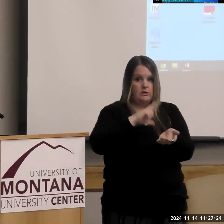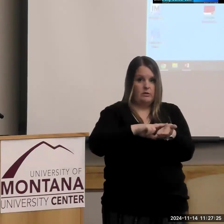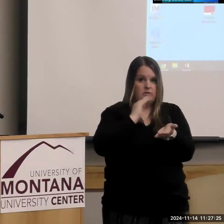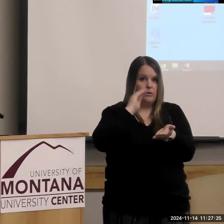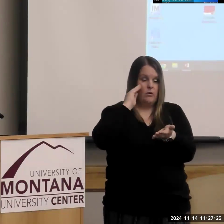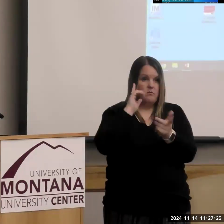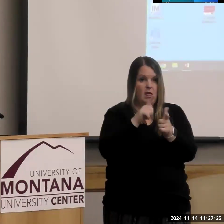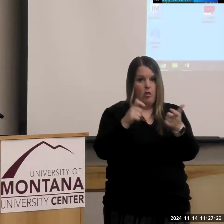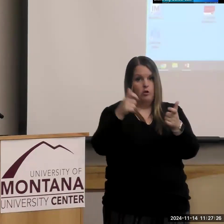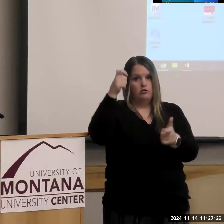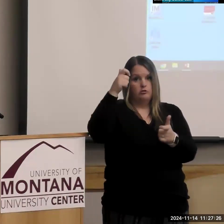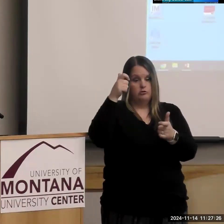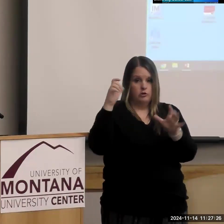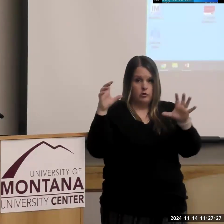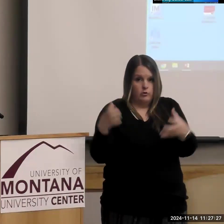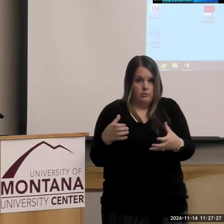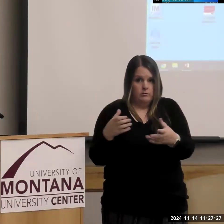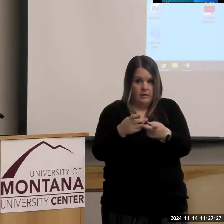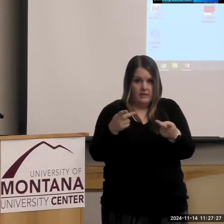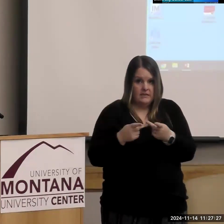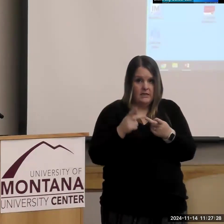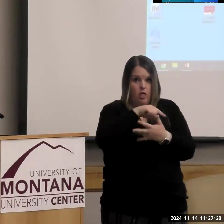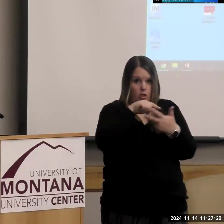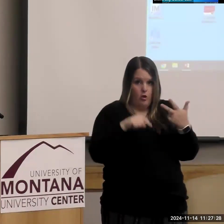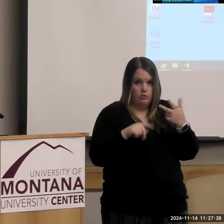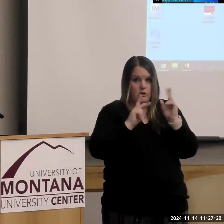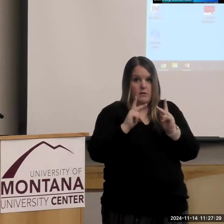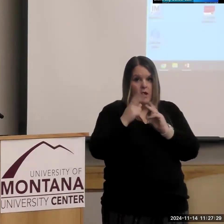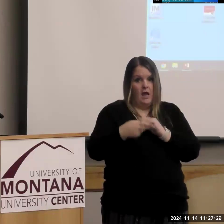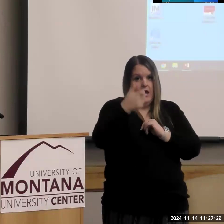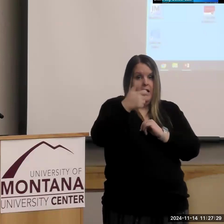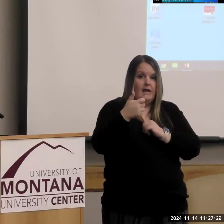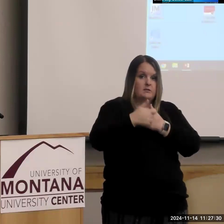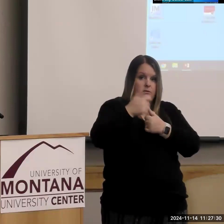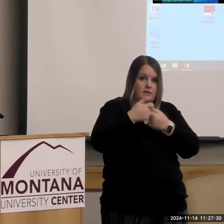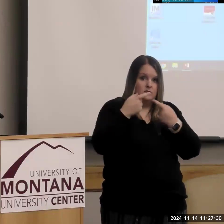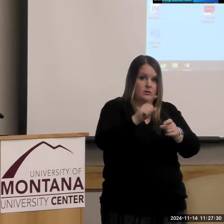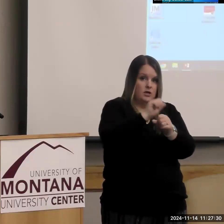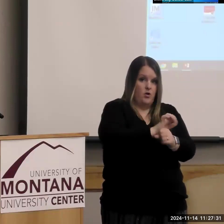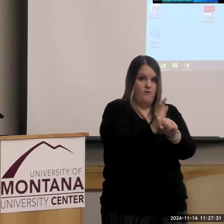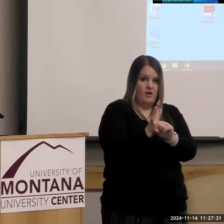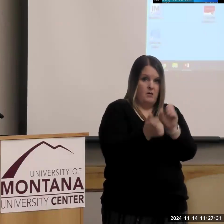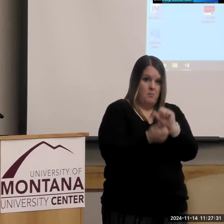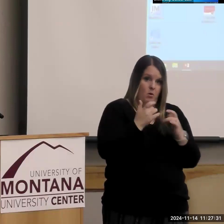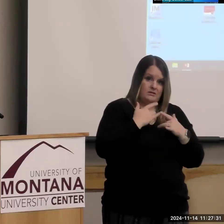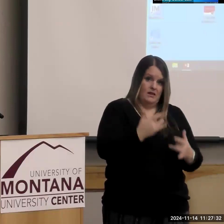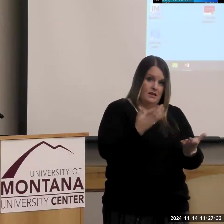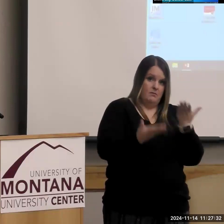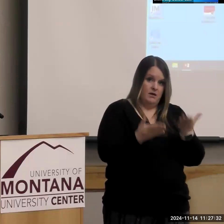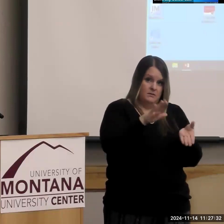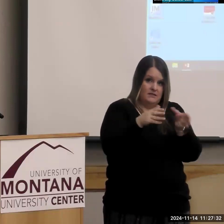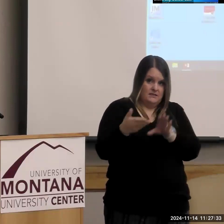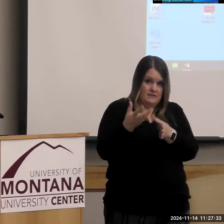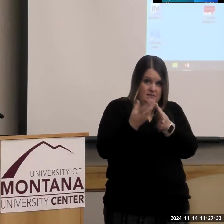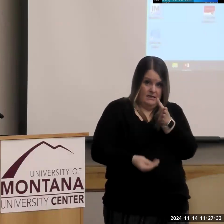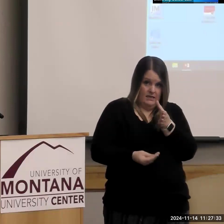larger congregate settings. And those are the people who are at highest risk during COVID and were most likely to die. So